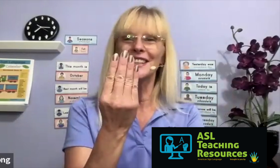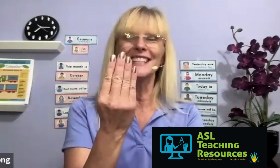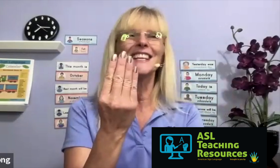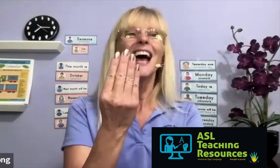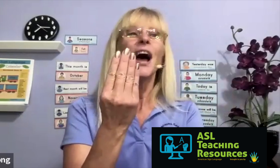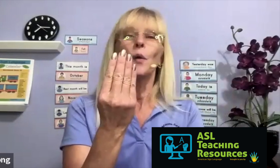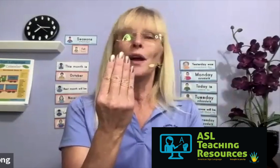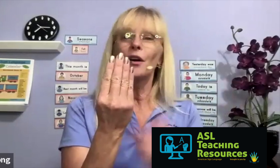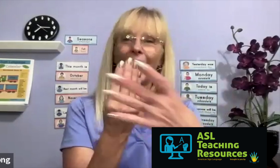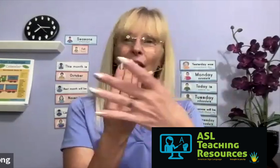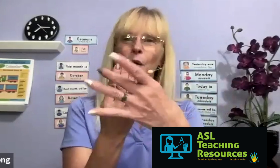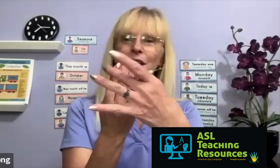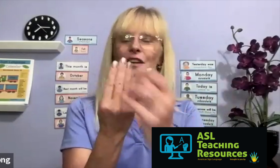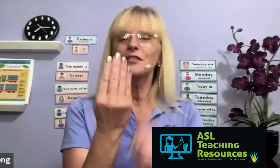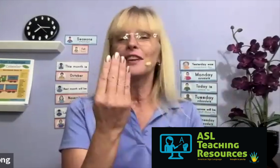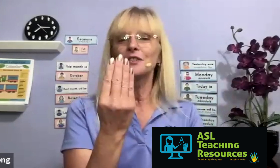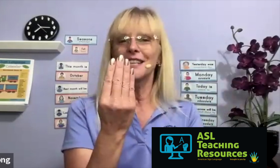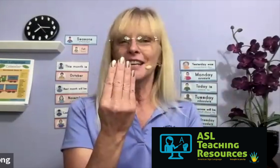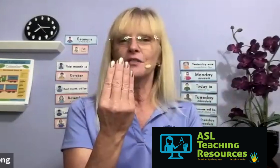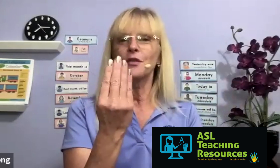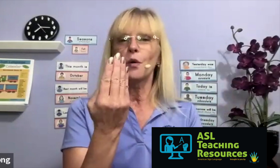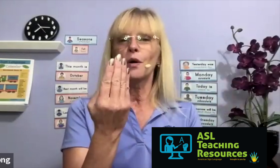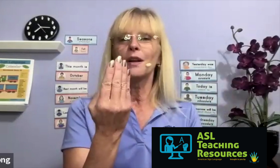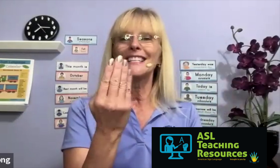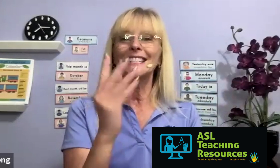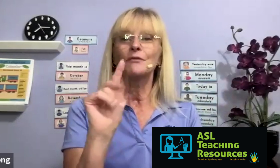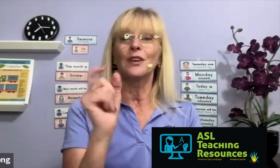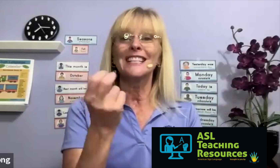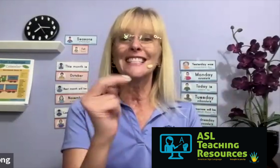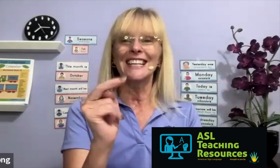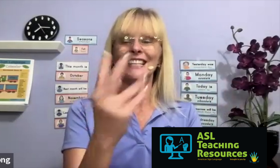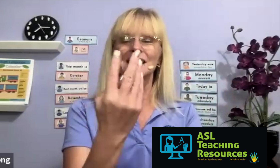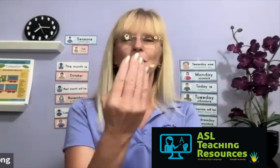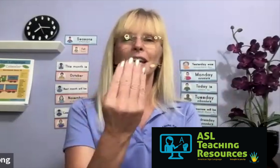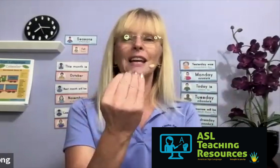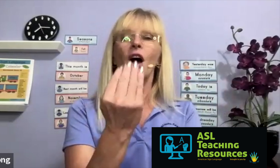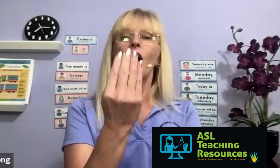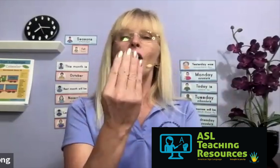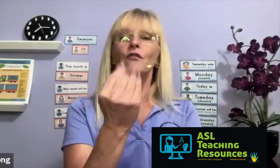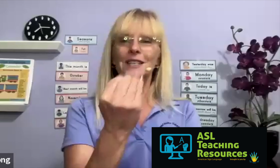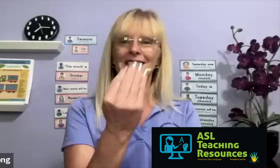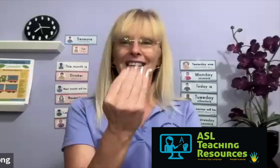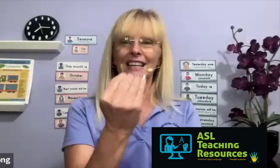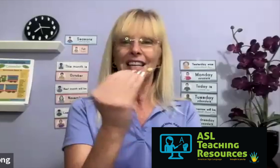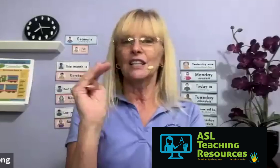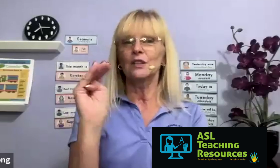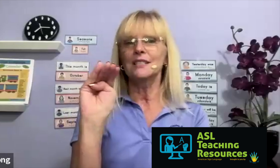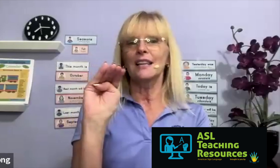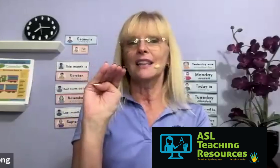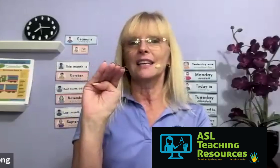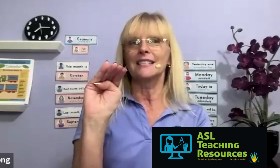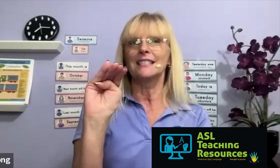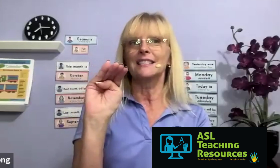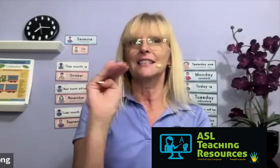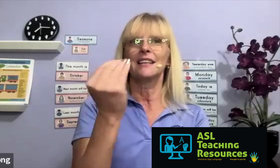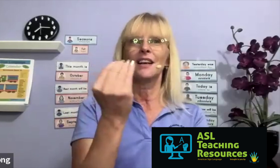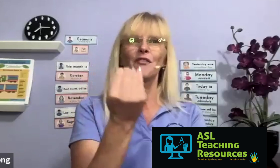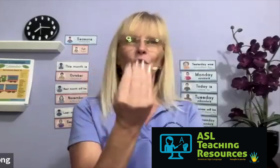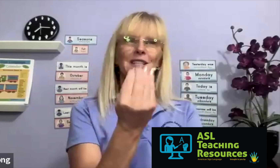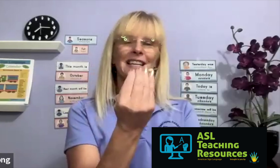this. We are now holding our fingers in for the teens. Ready? 14, and it looks like this.